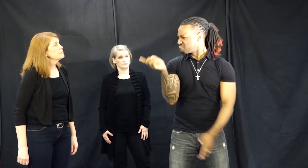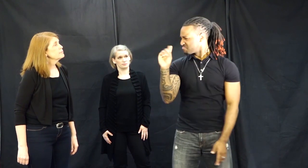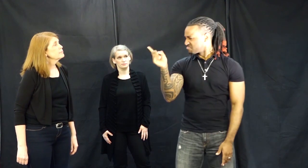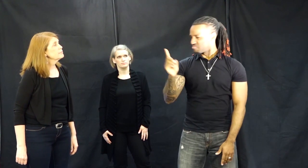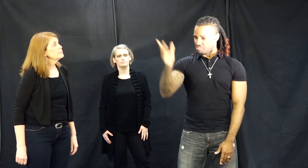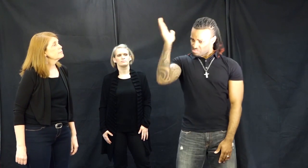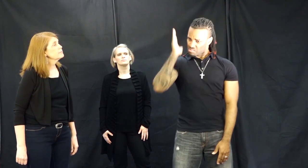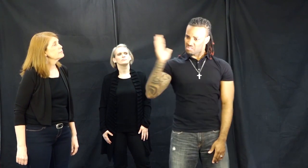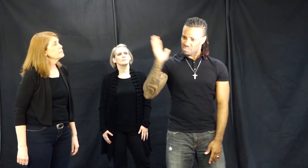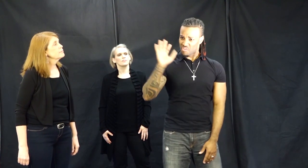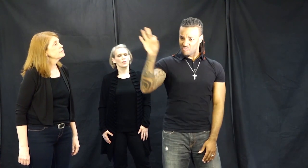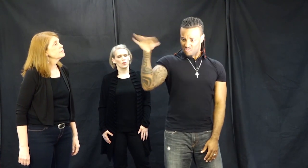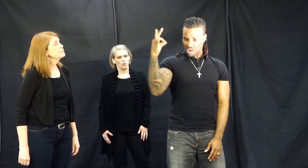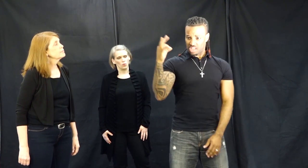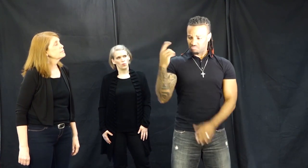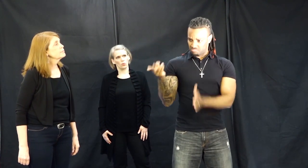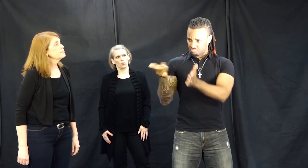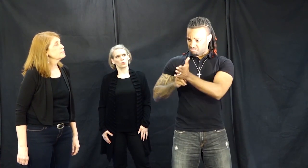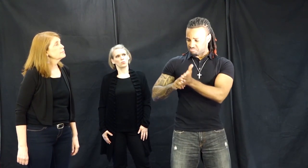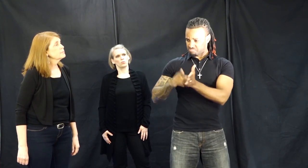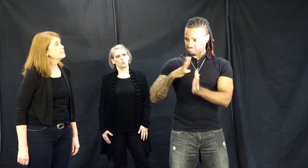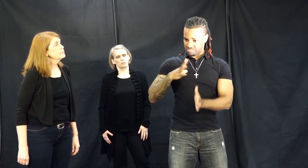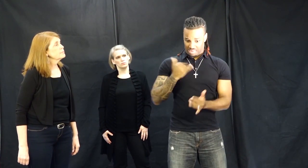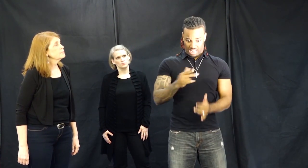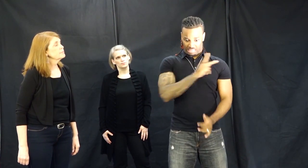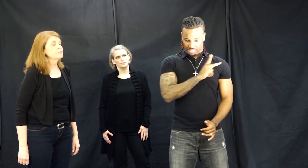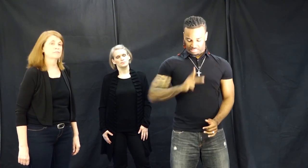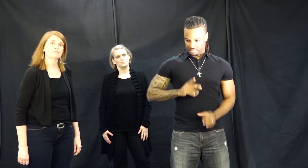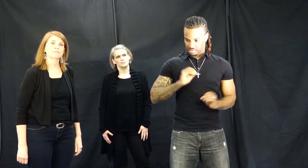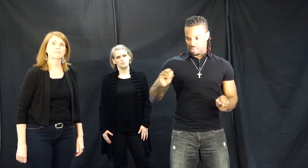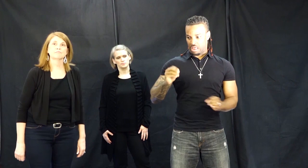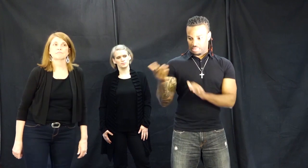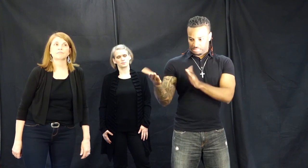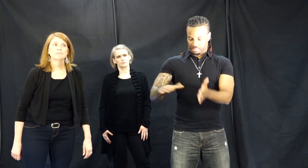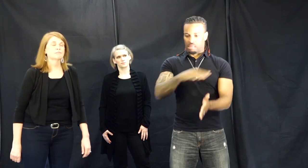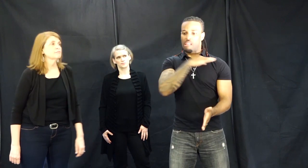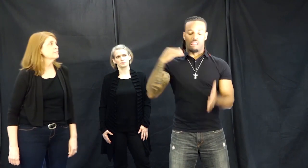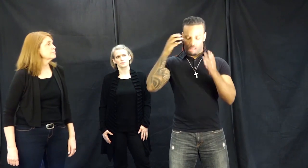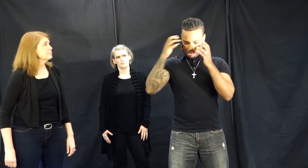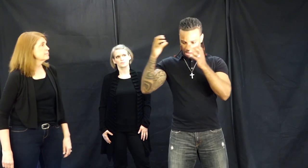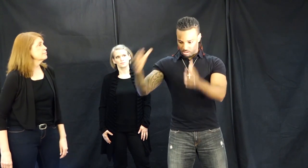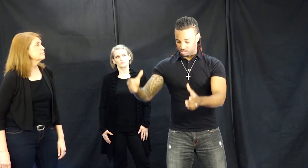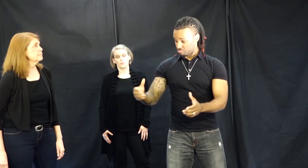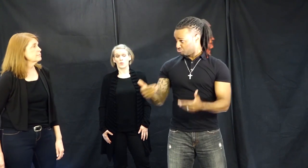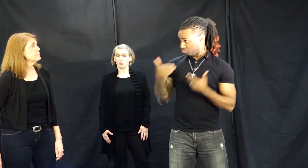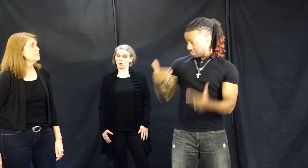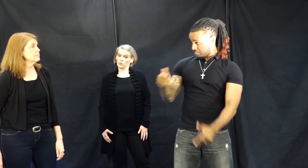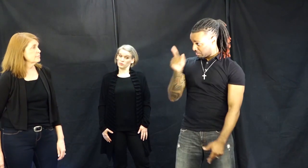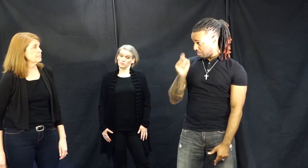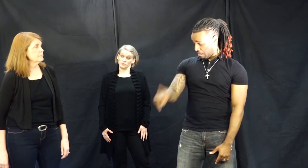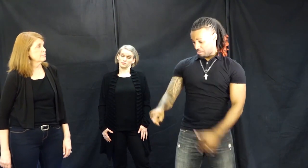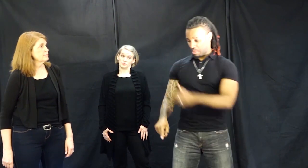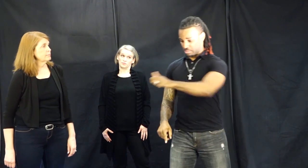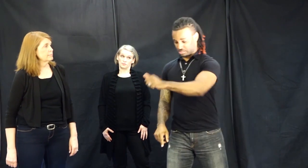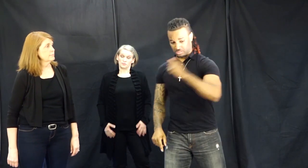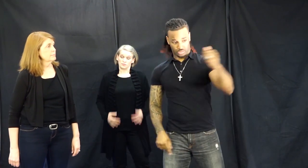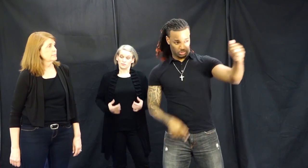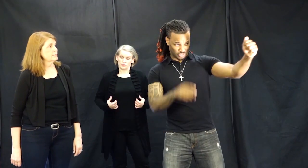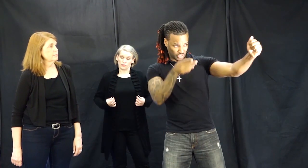a game of chess where France is queen and kingless. We signed a treaty with a king whose head is now in a basket. Would you like to take it out and ask it? Or should